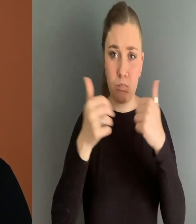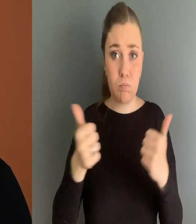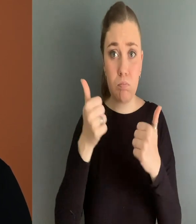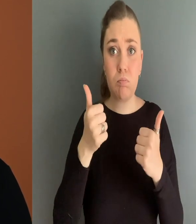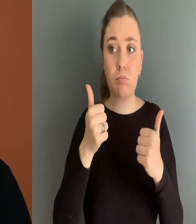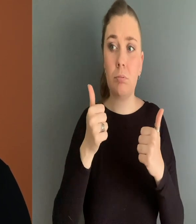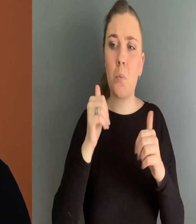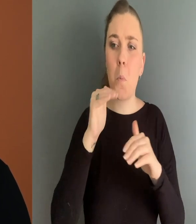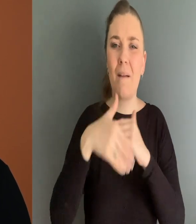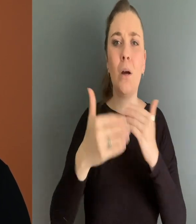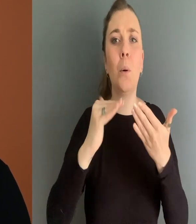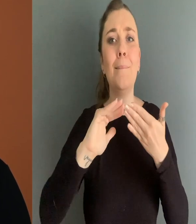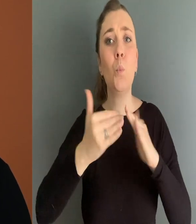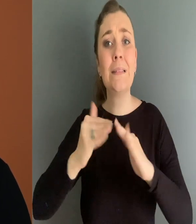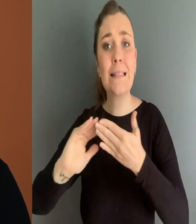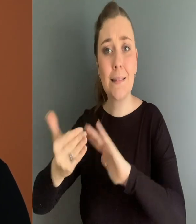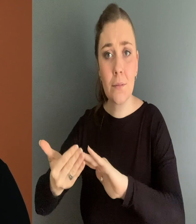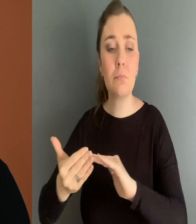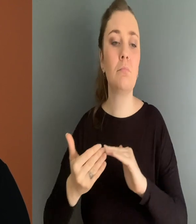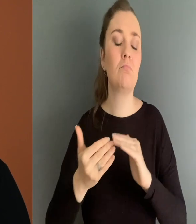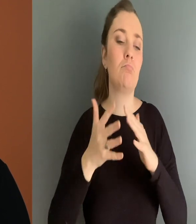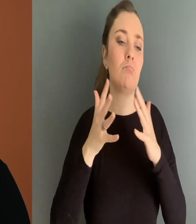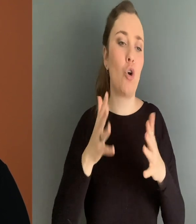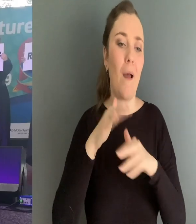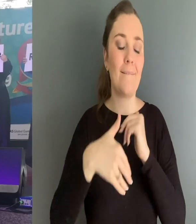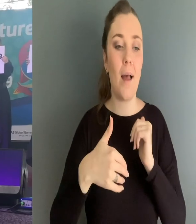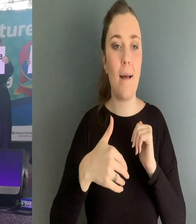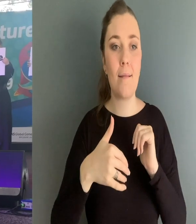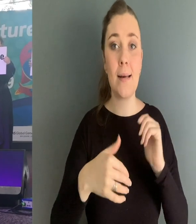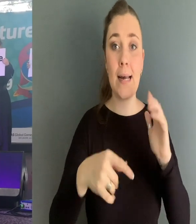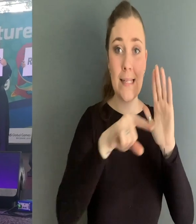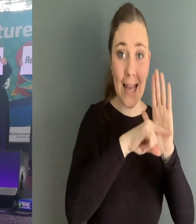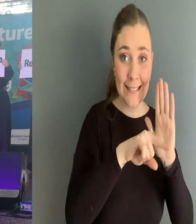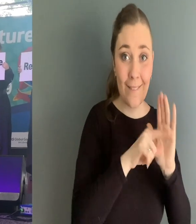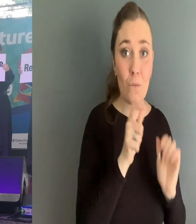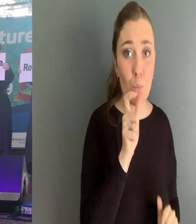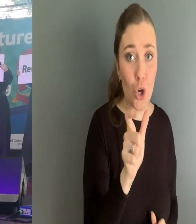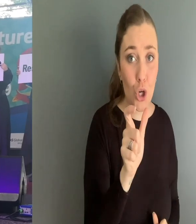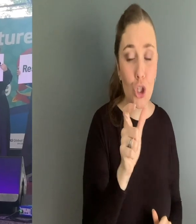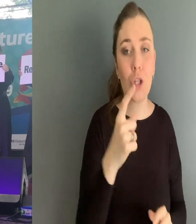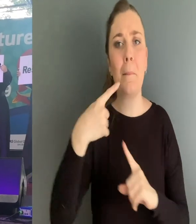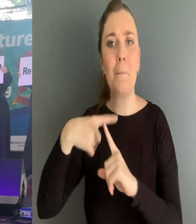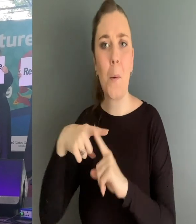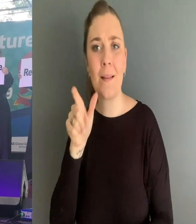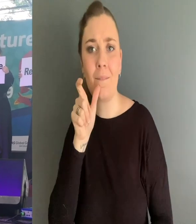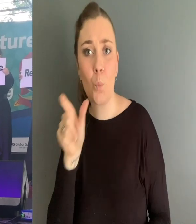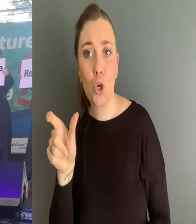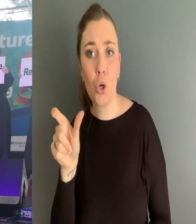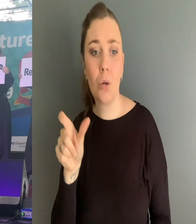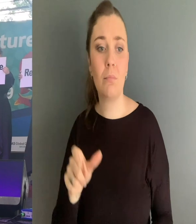lot about community and a lot about negative words and positive words